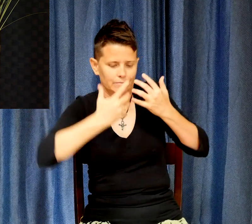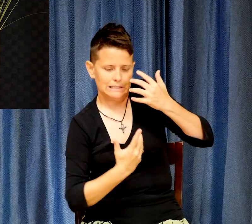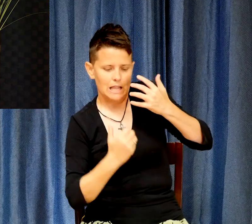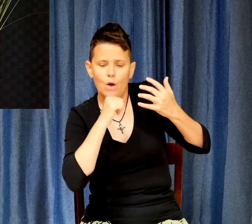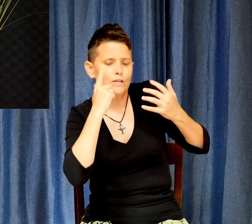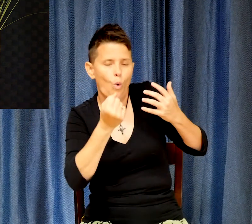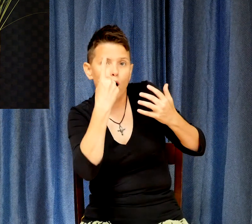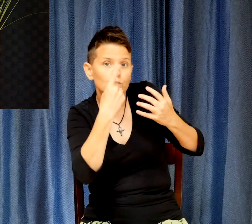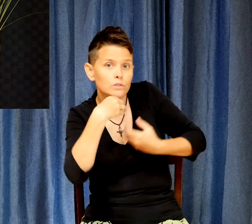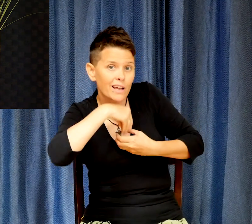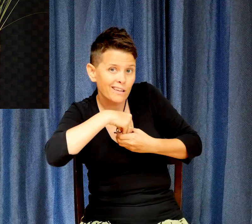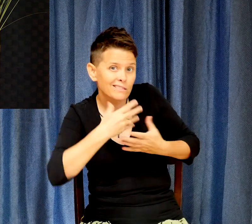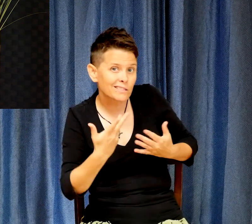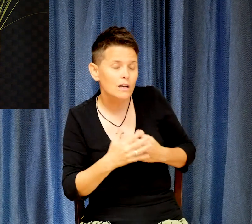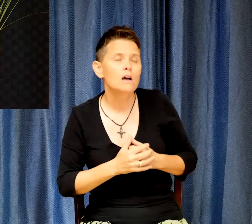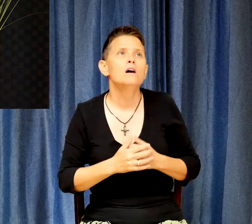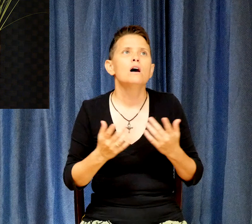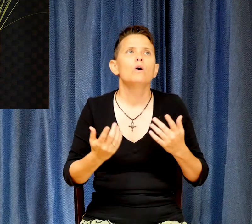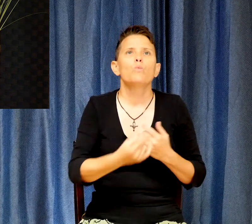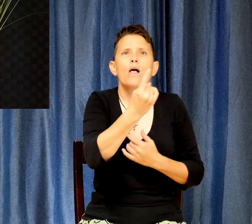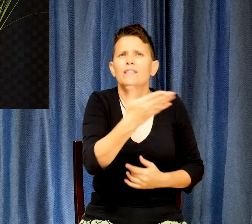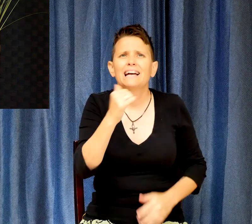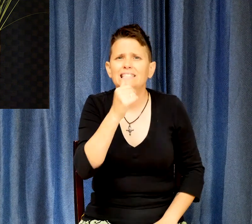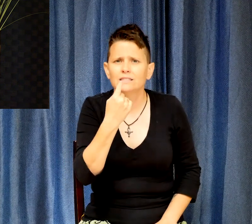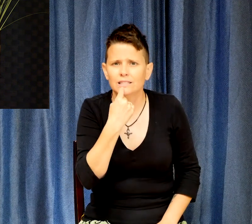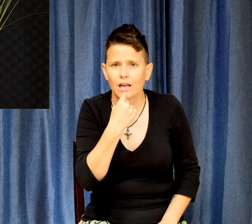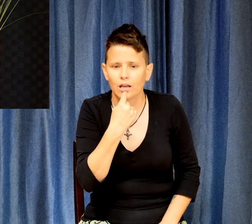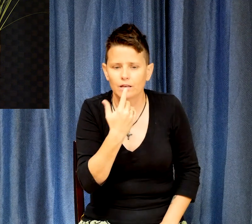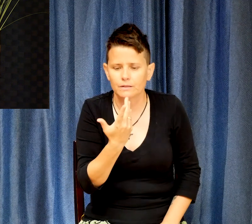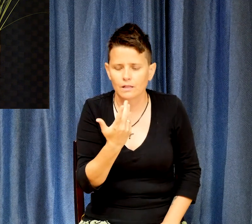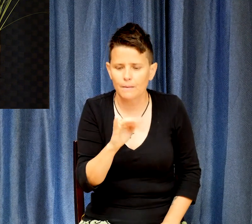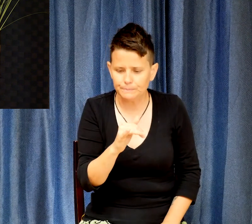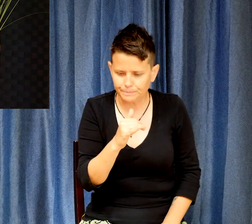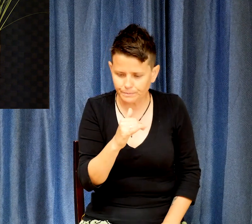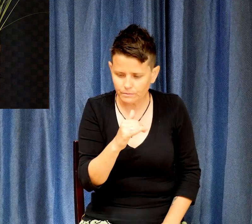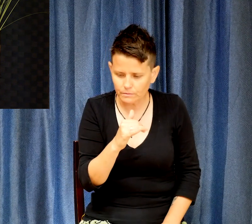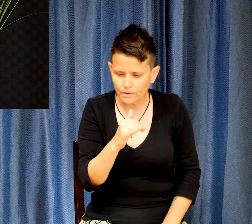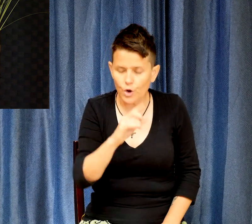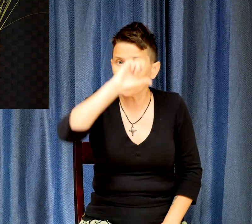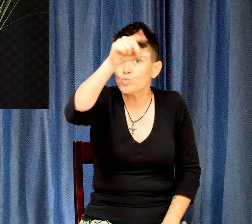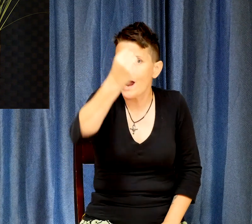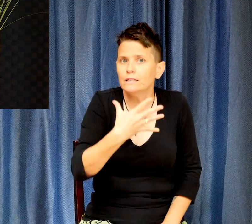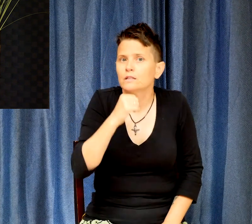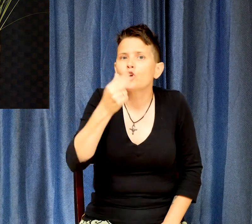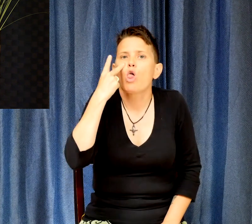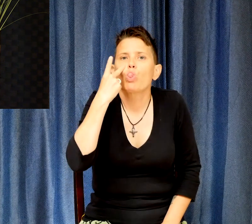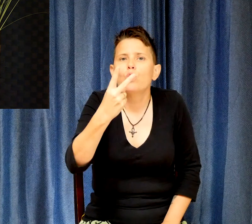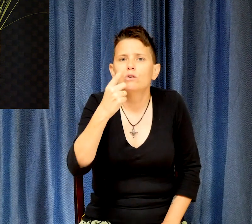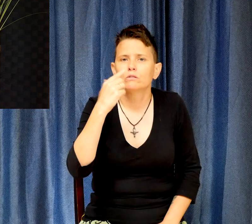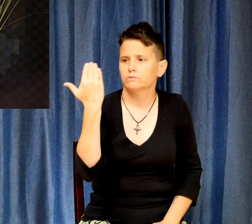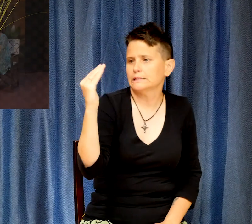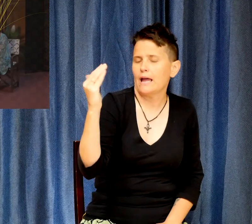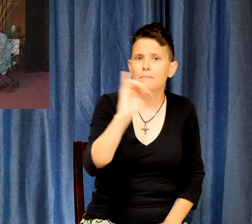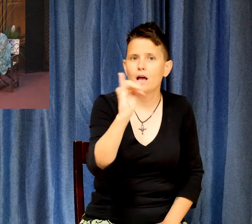in the talk and then kind of pulled it back out, is that sometimes grace doesn't look like joy. Right. Sometimes grace looks like I'm pissed